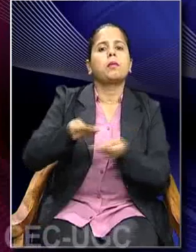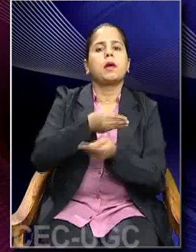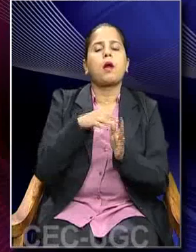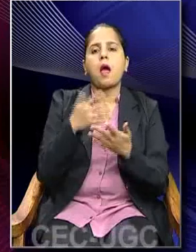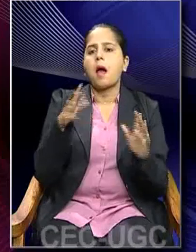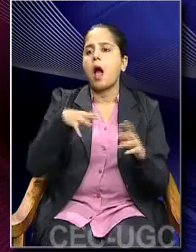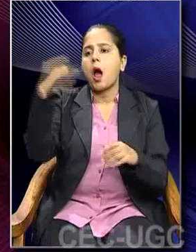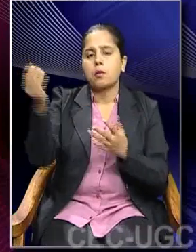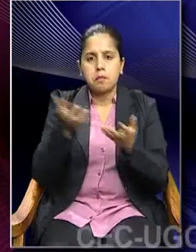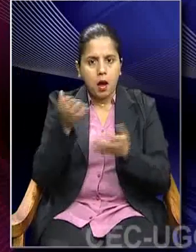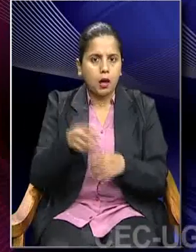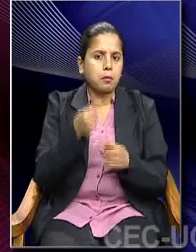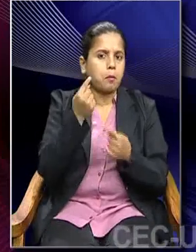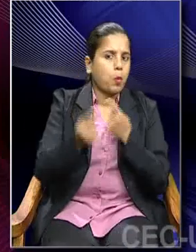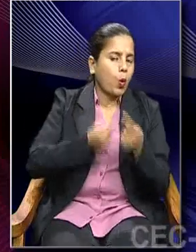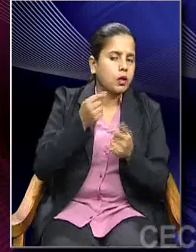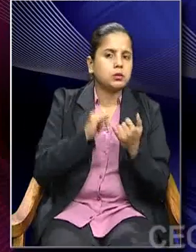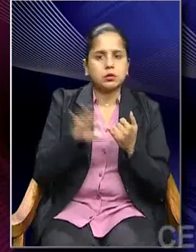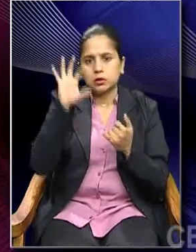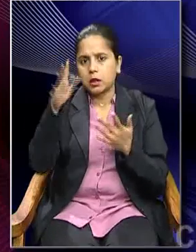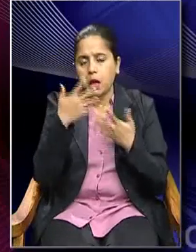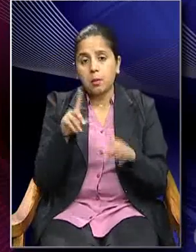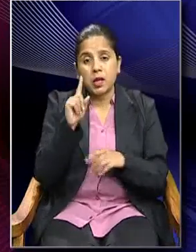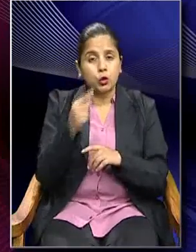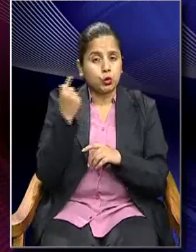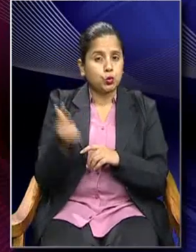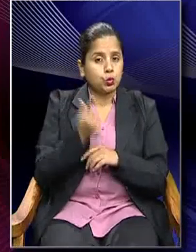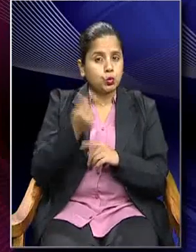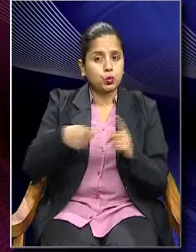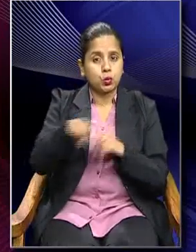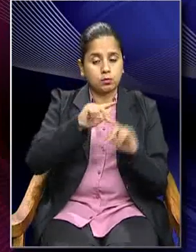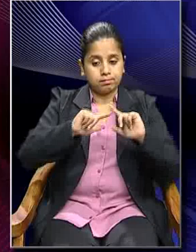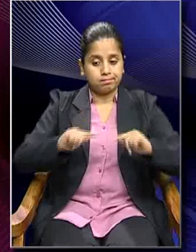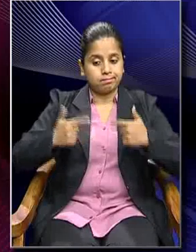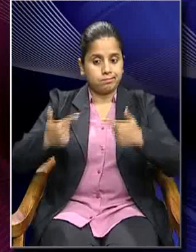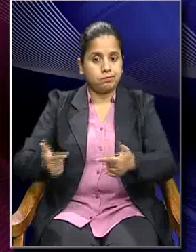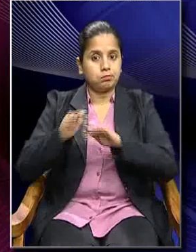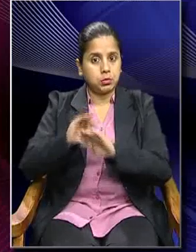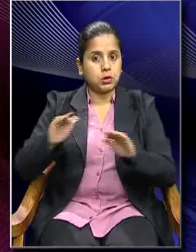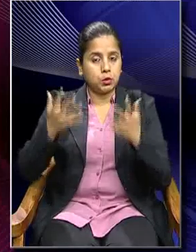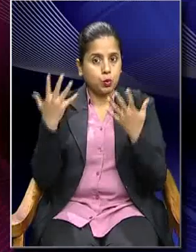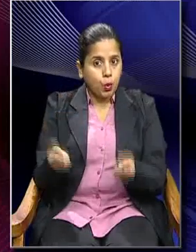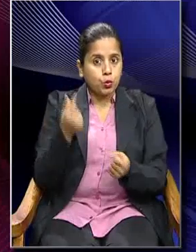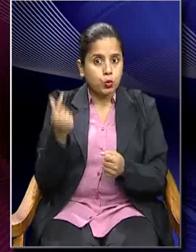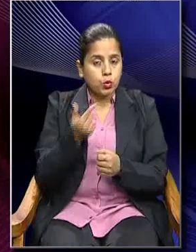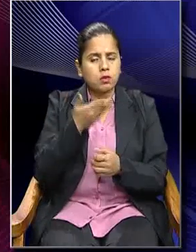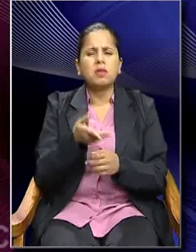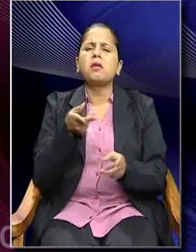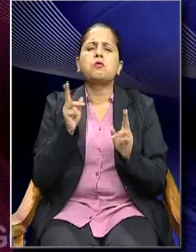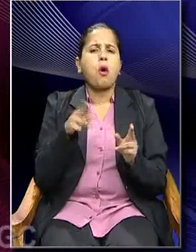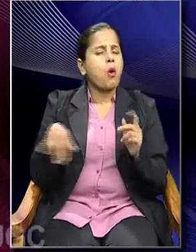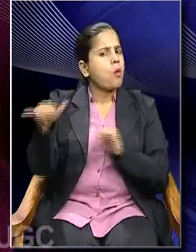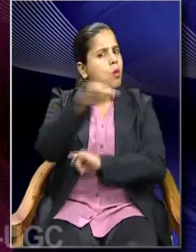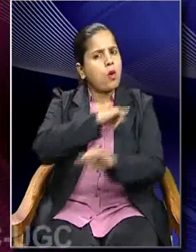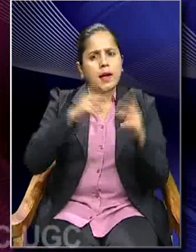market, from the politics, from state, they use to transfer that to their children. And this is very common in